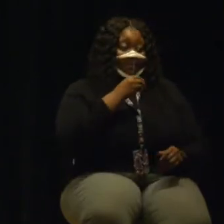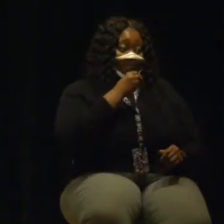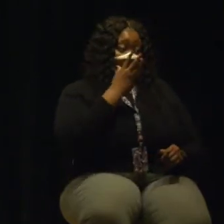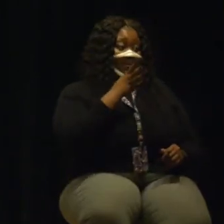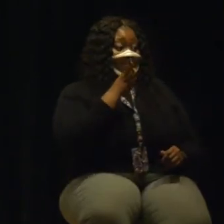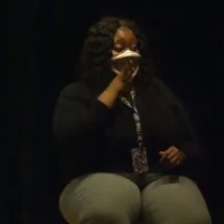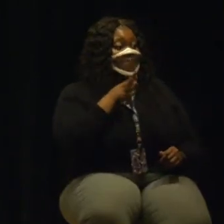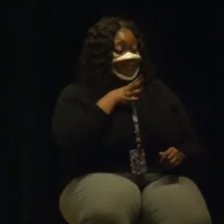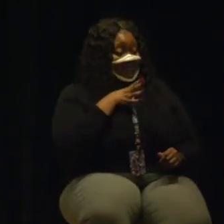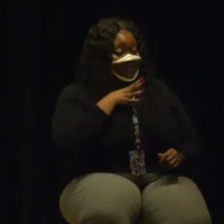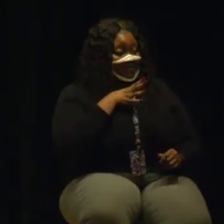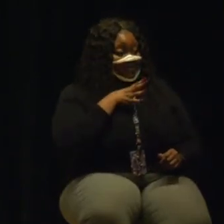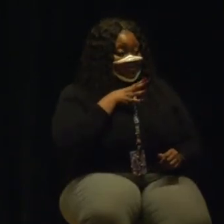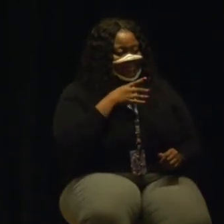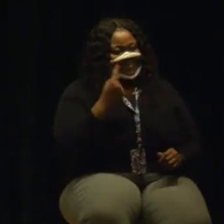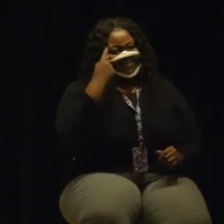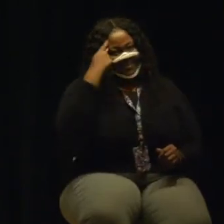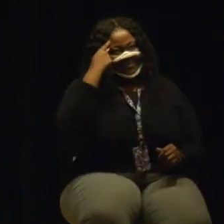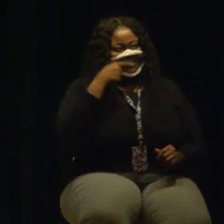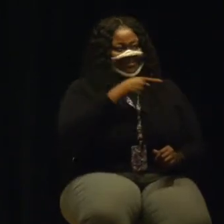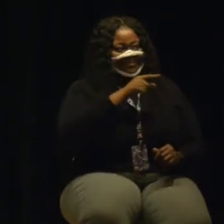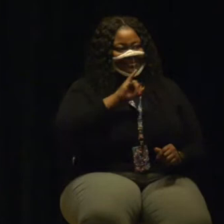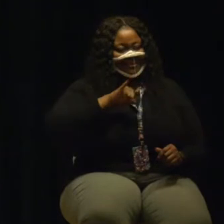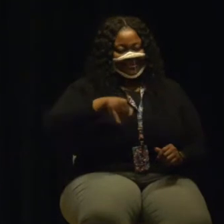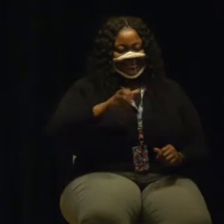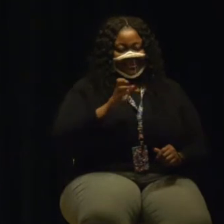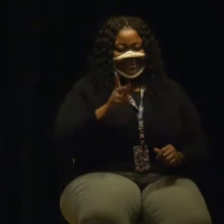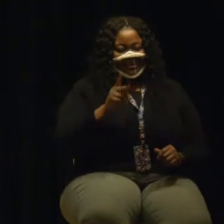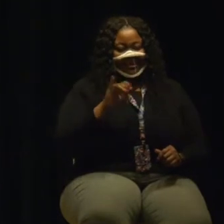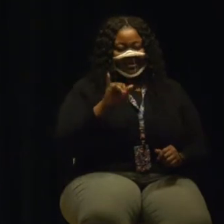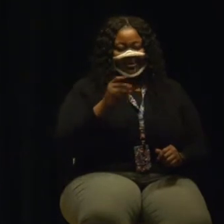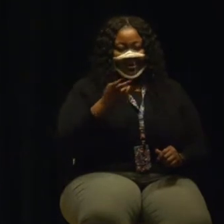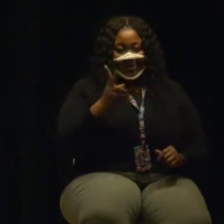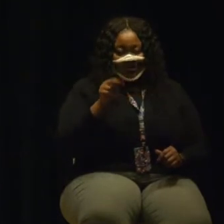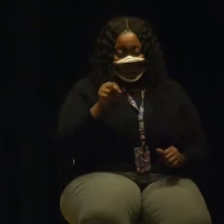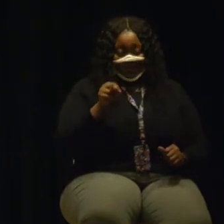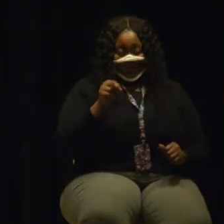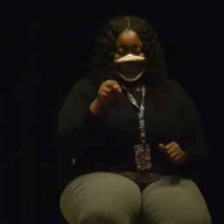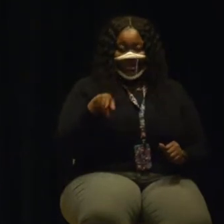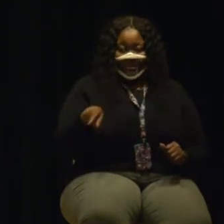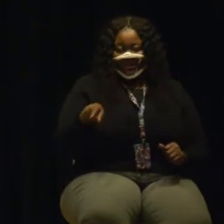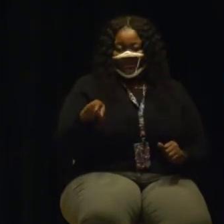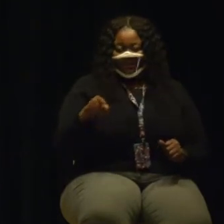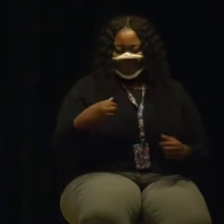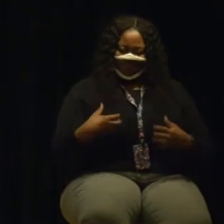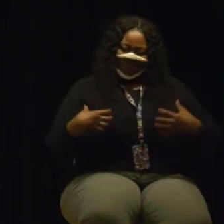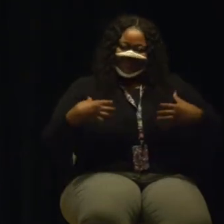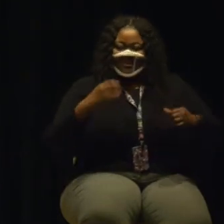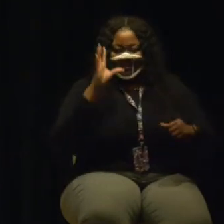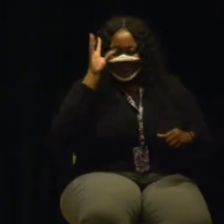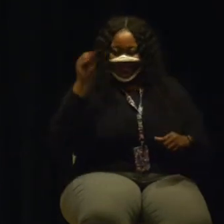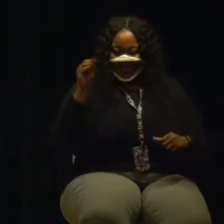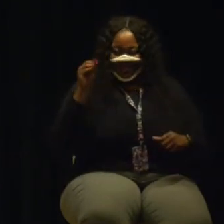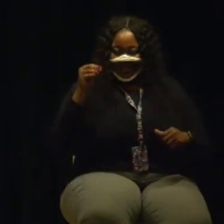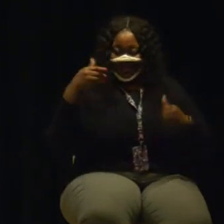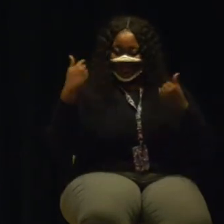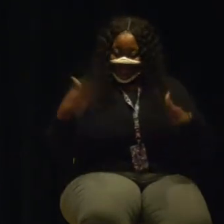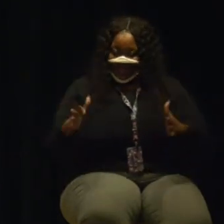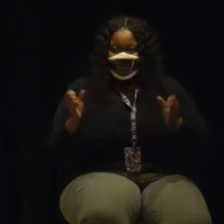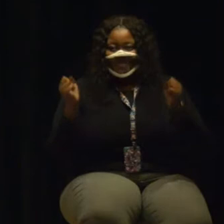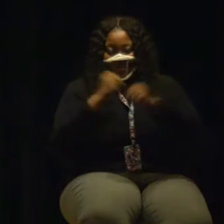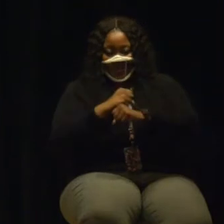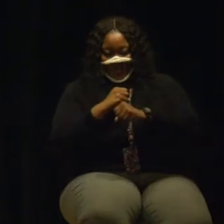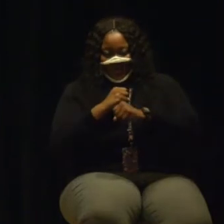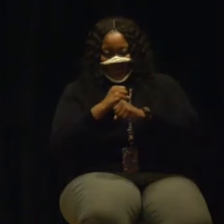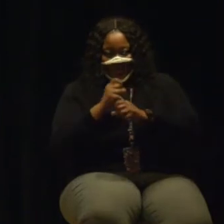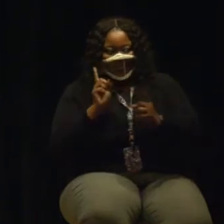think about this big man that everyone hates, and then after he finishes fighting, he goes and kisses his white wife. Right.